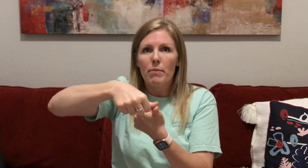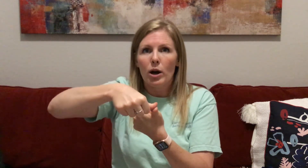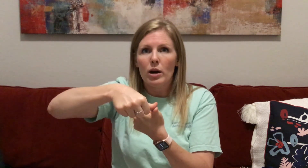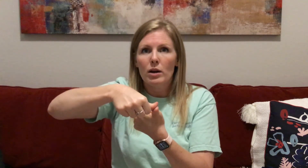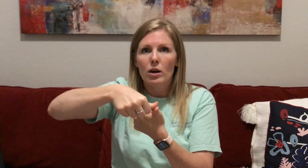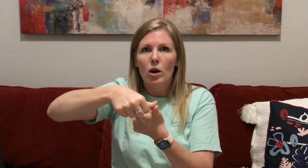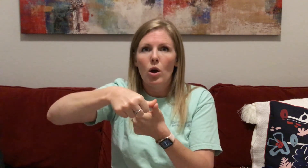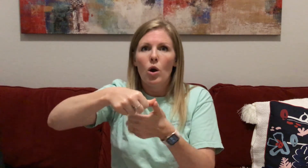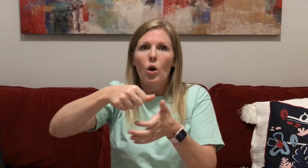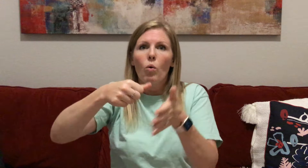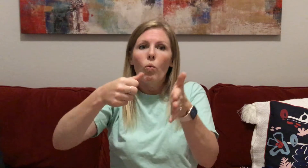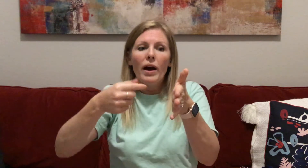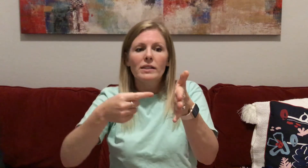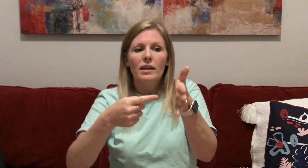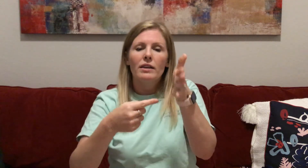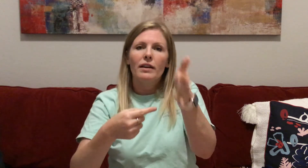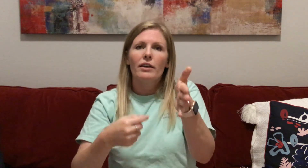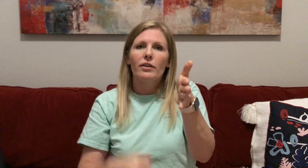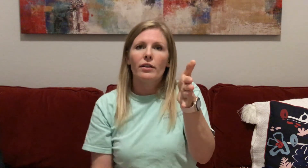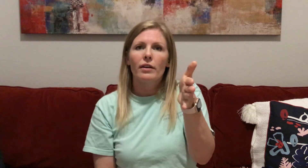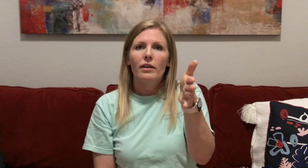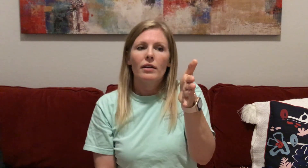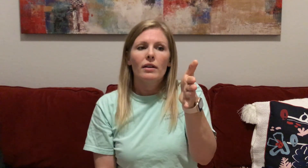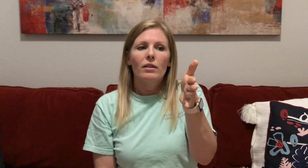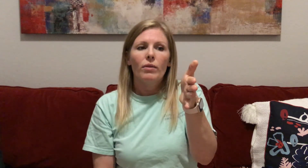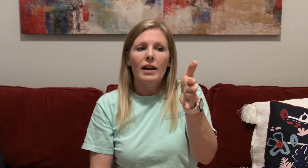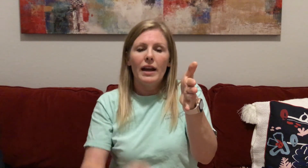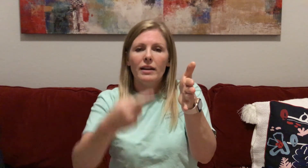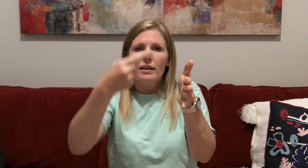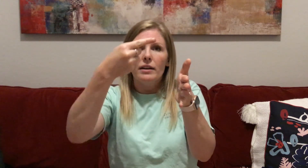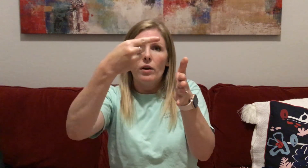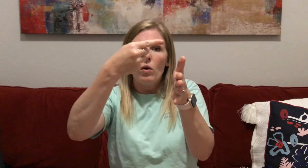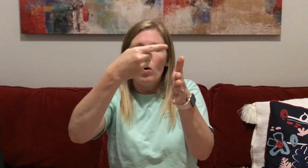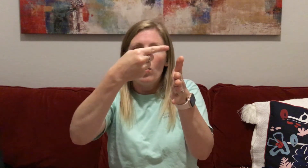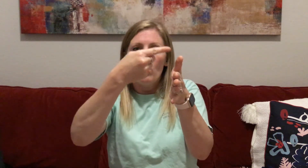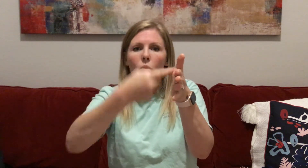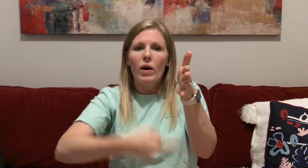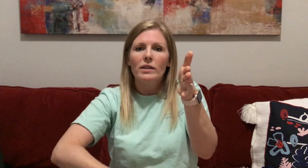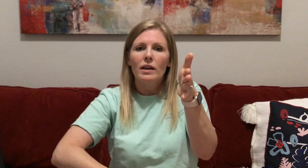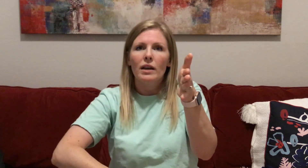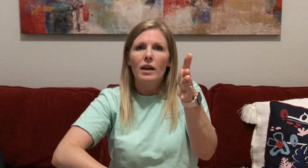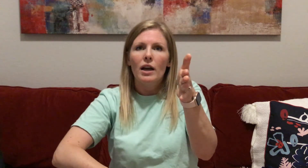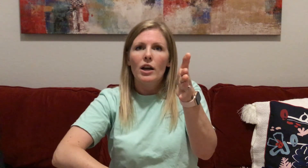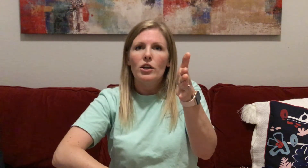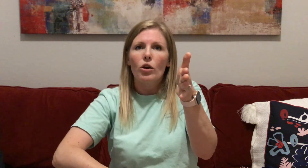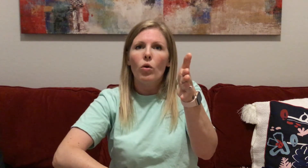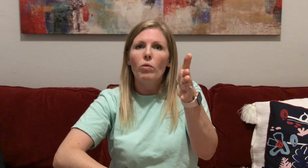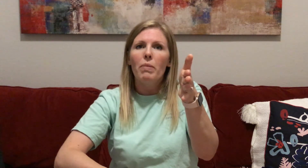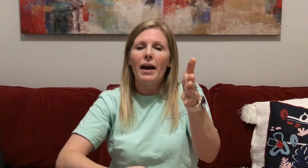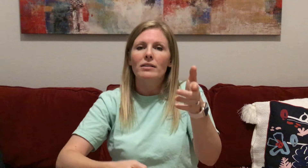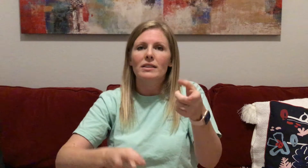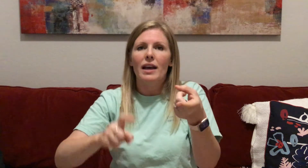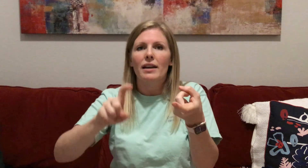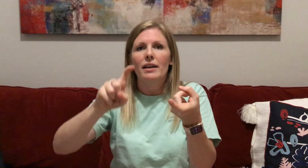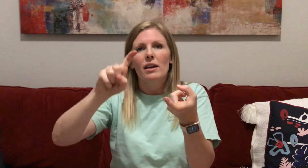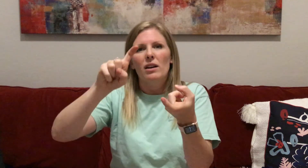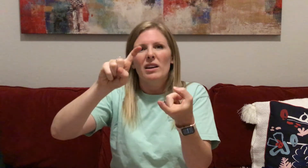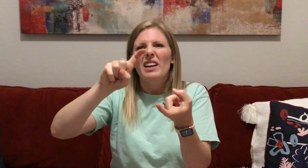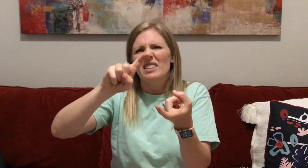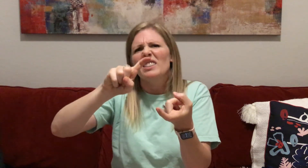remember what, you got your one hand, you go, what your old pal said. It's the